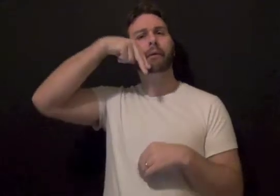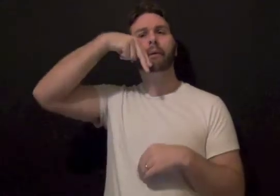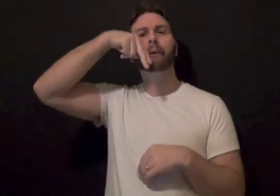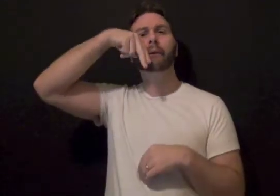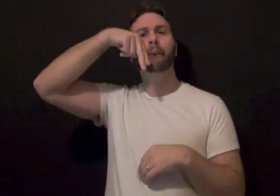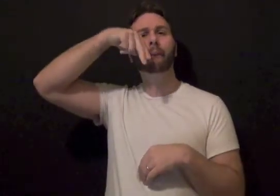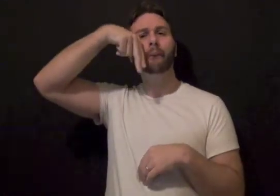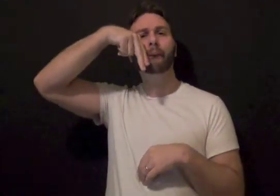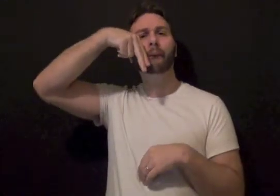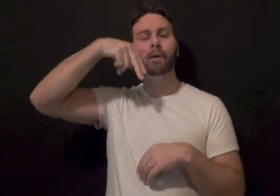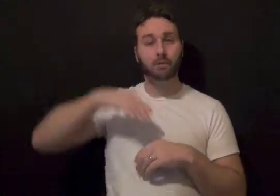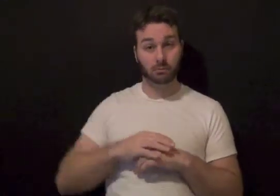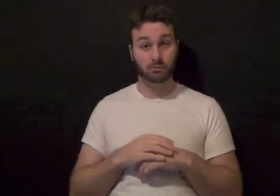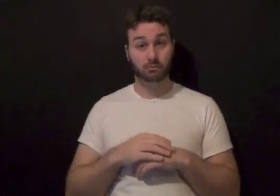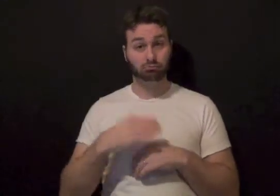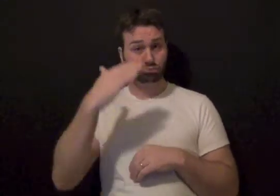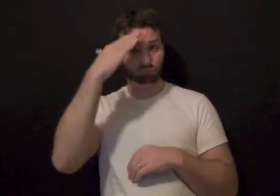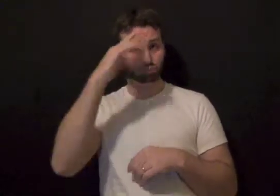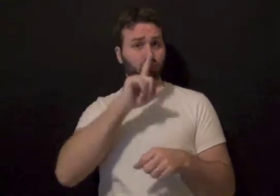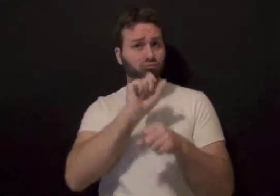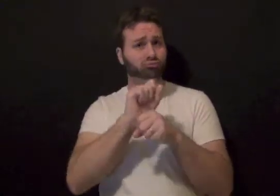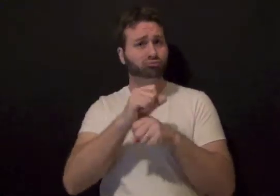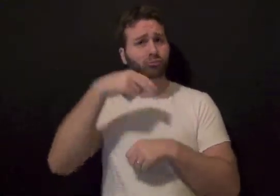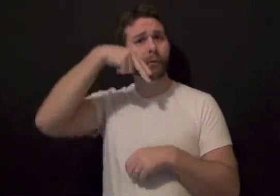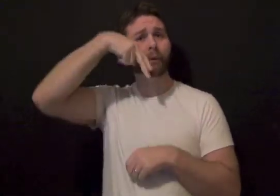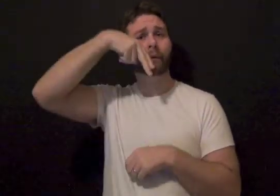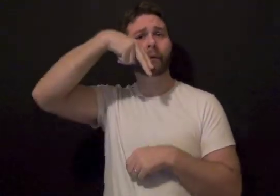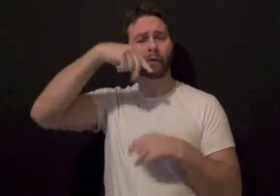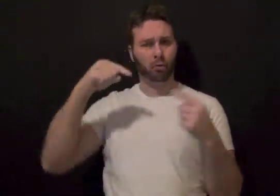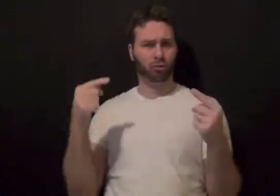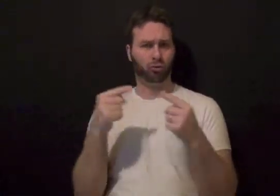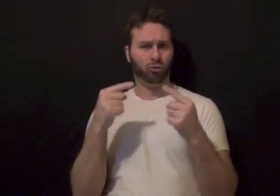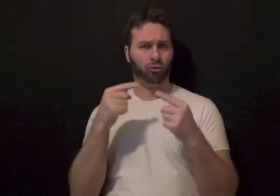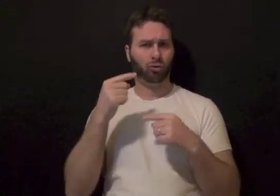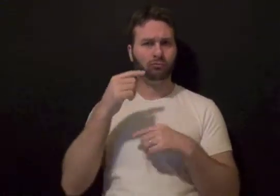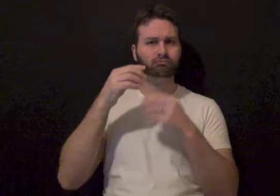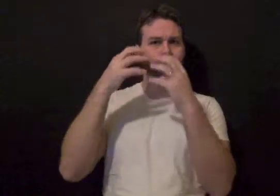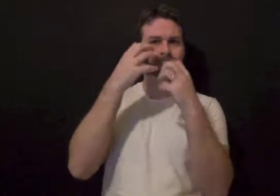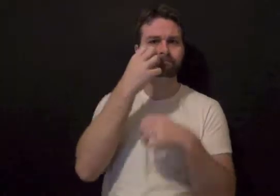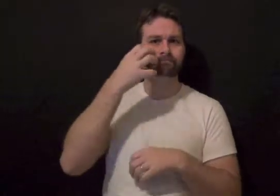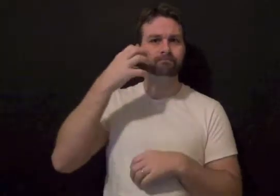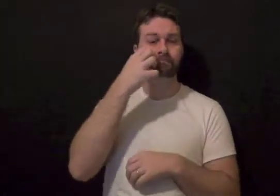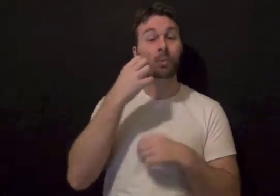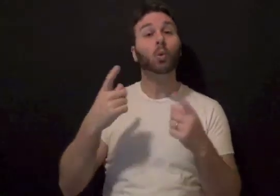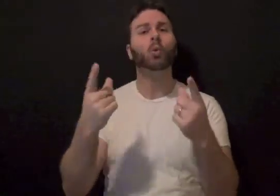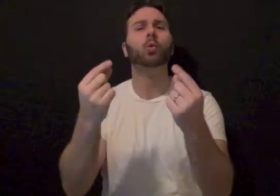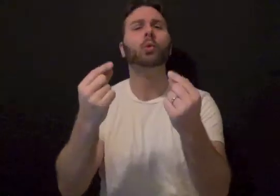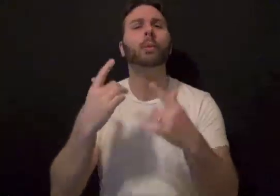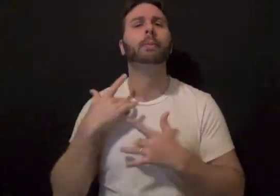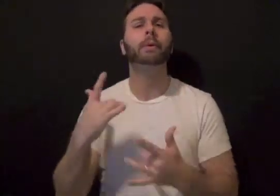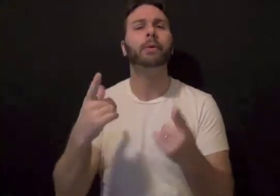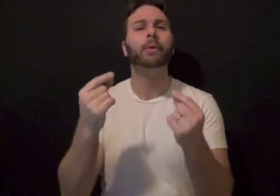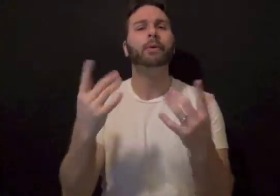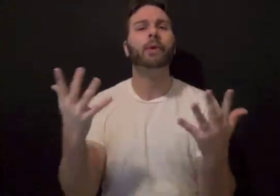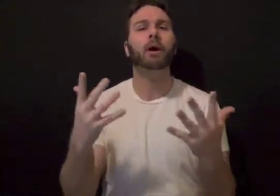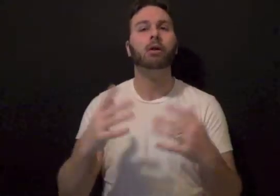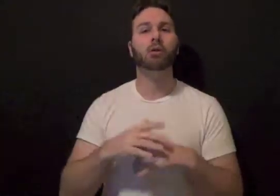wobbly, and you know that it hurts. But what do you do every 20, 30 seconds? I don't